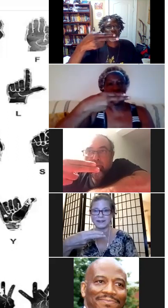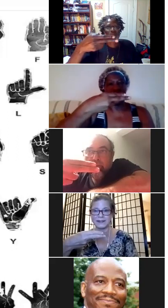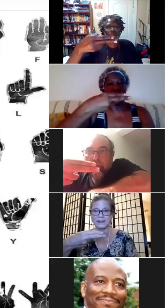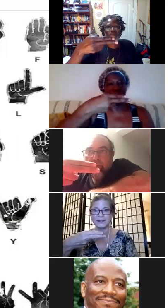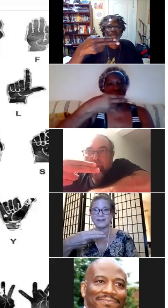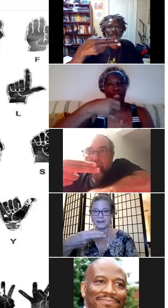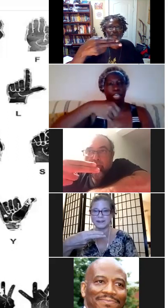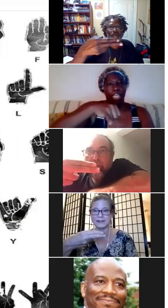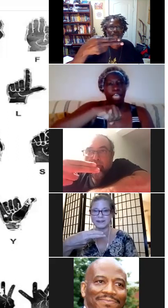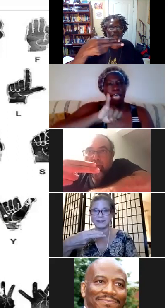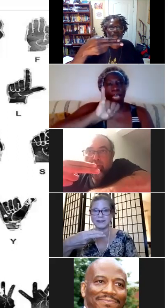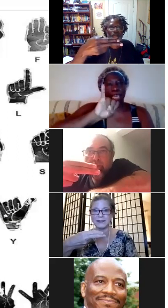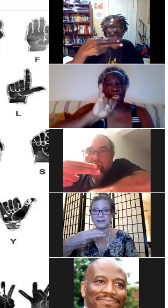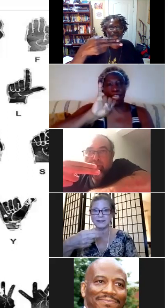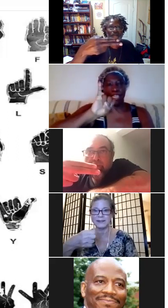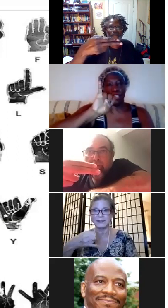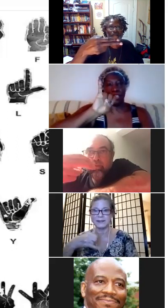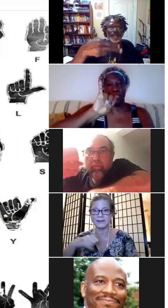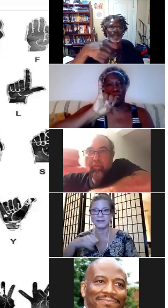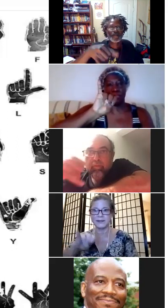H, I,